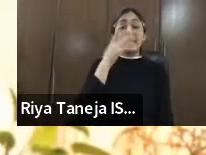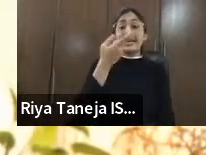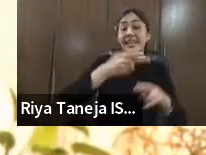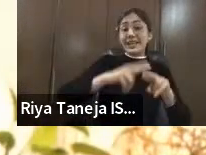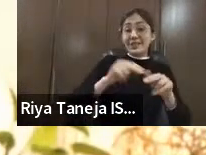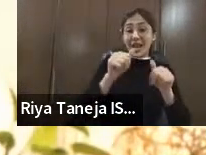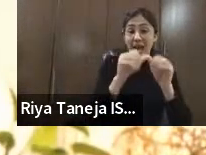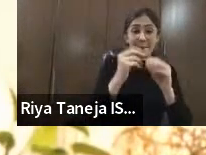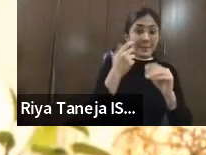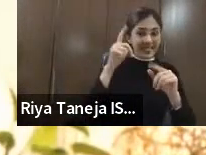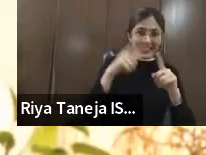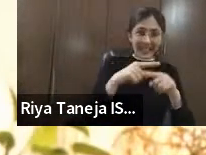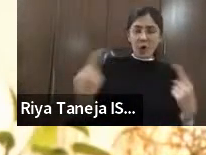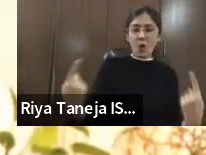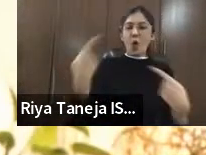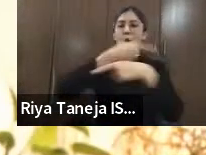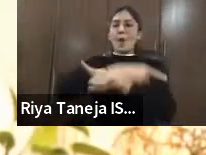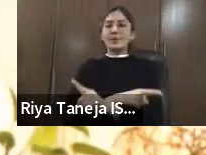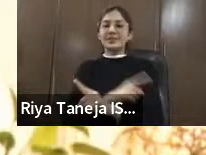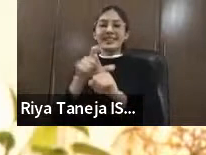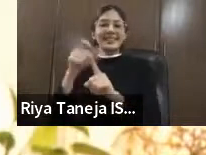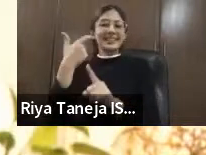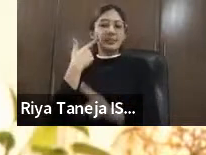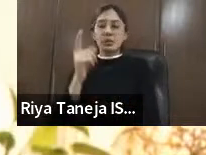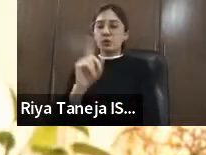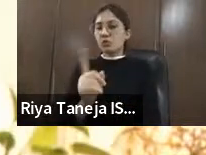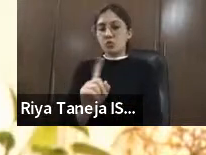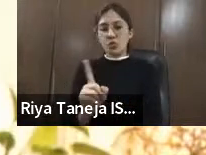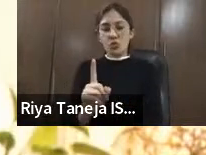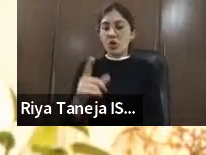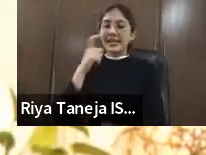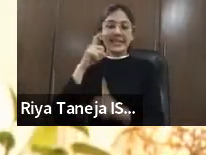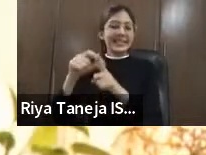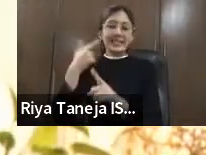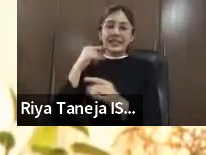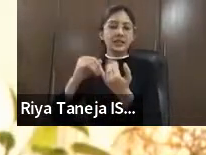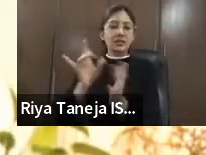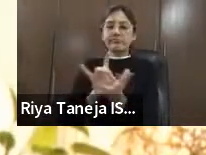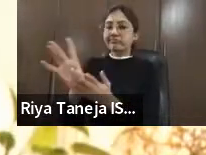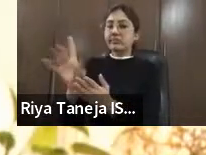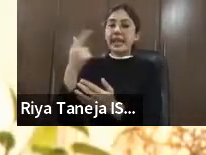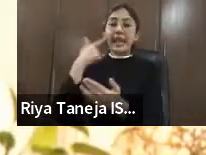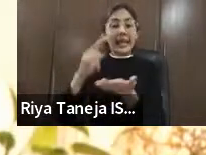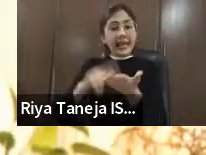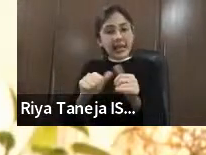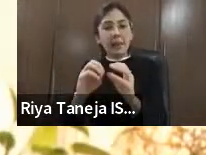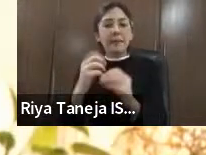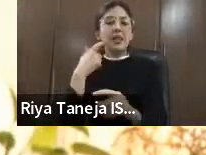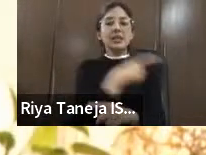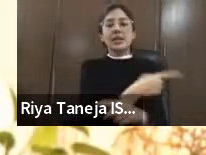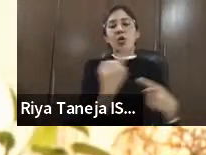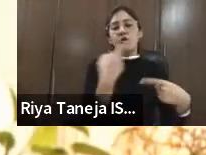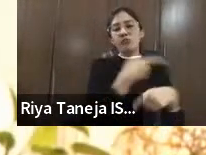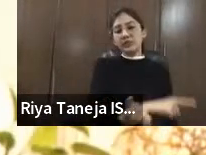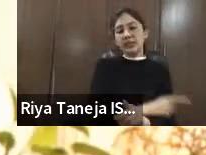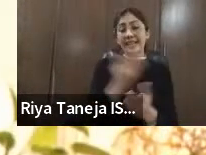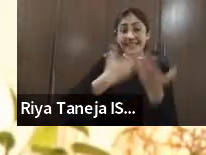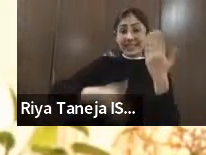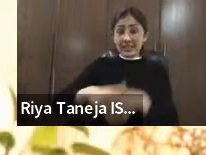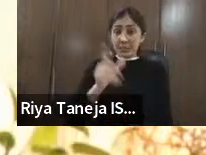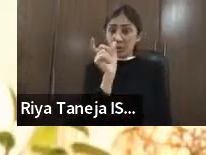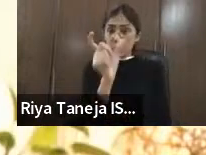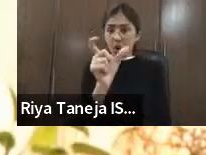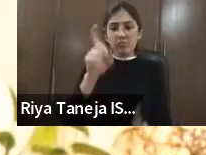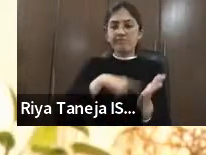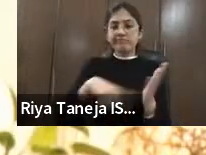inability. Kick the stigma out, be mindful of your unconscious biases, embrace and celebrate the